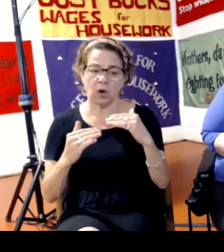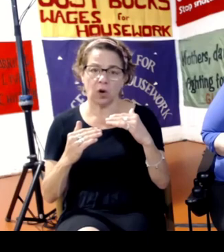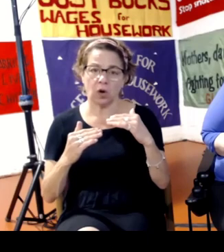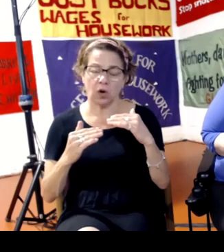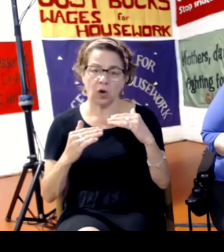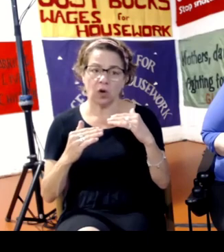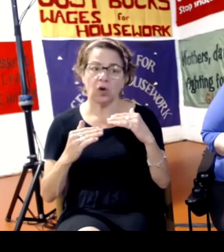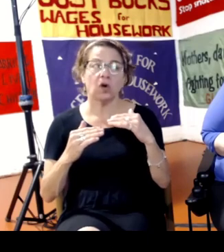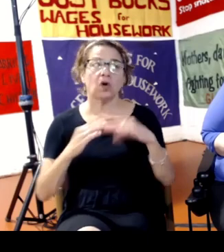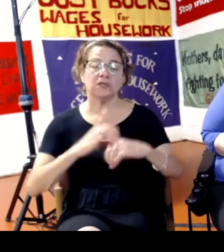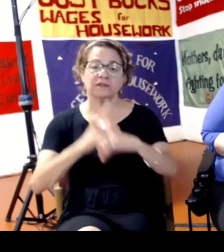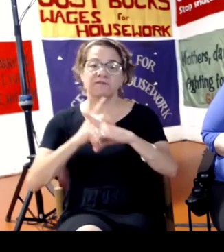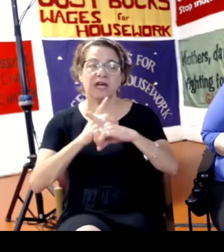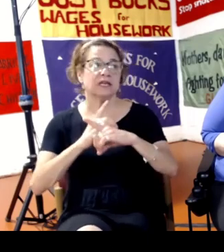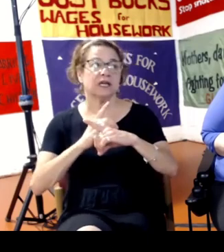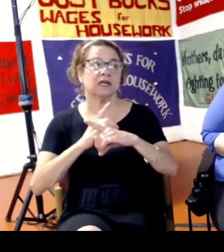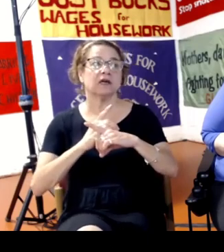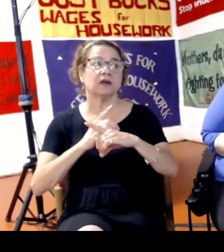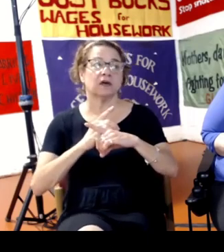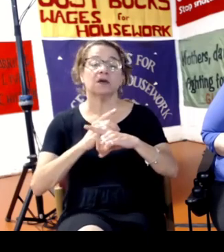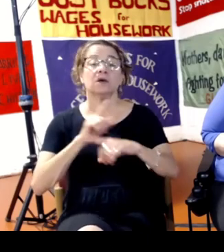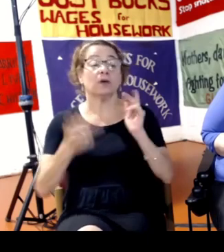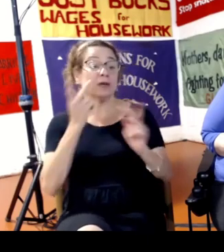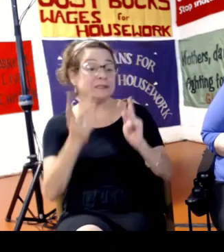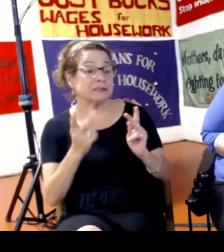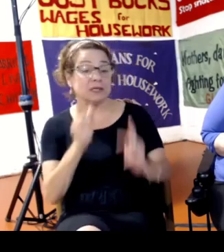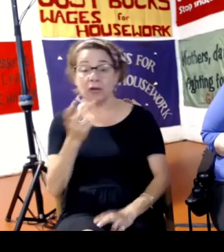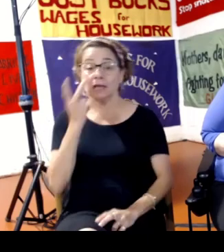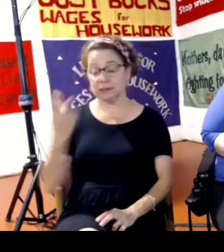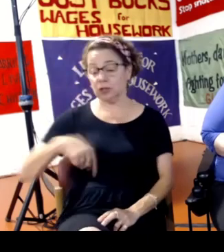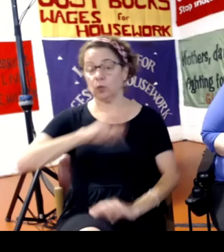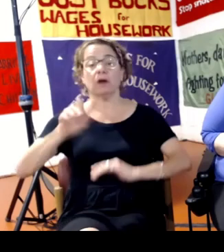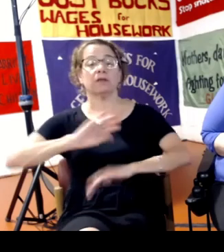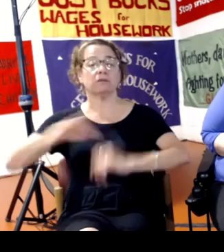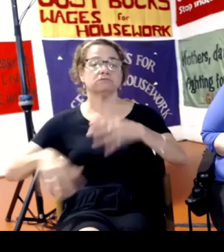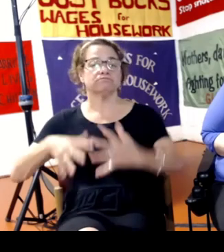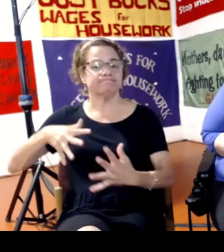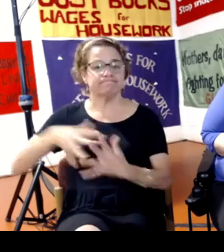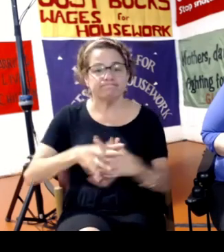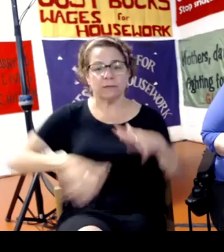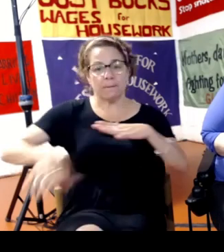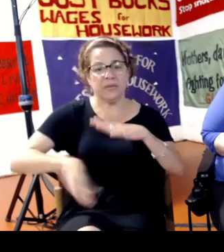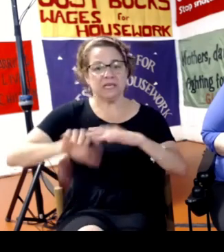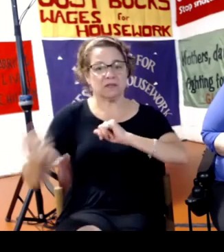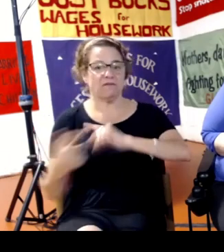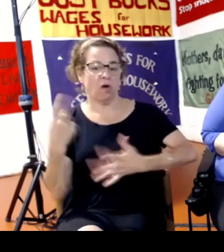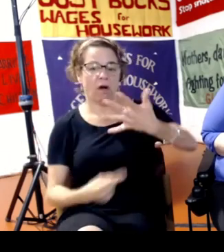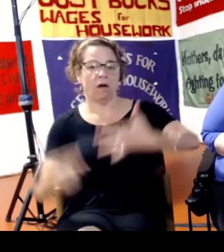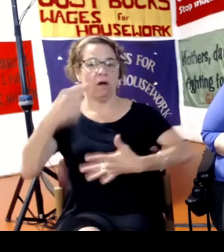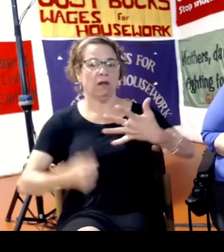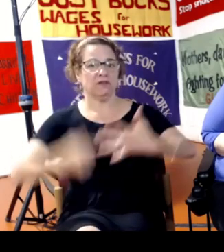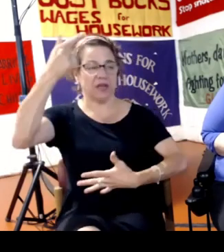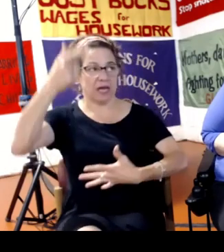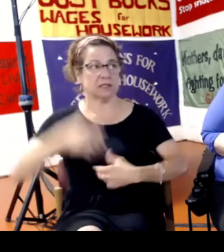we're prominent or even visible in them. And I think when you hear that, you know that that's not what you